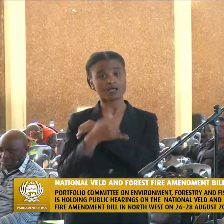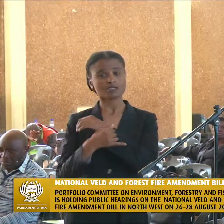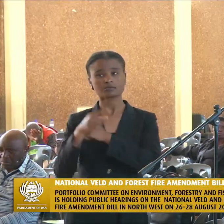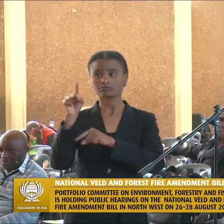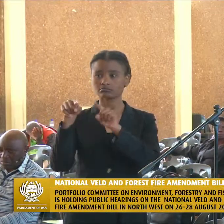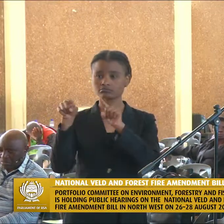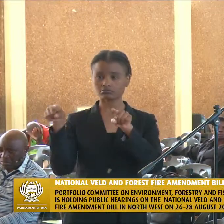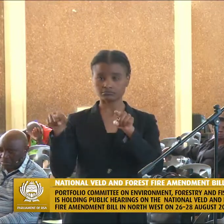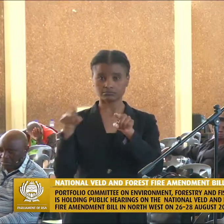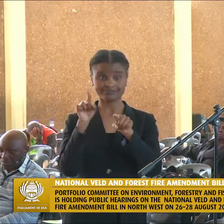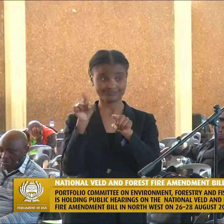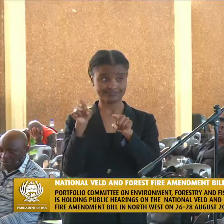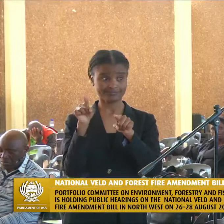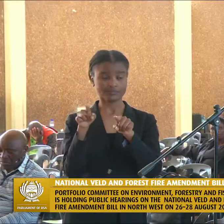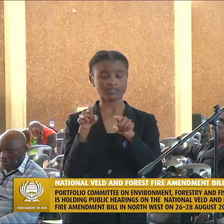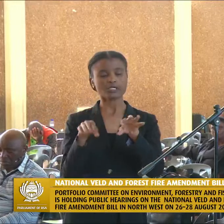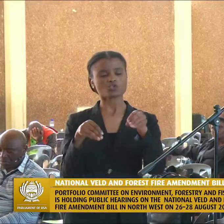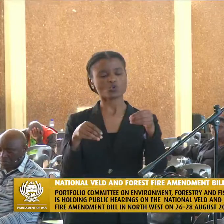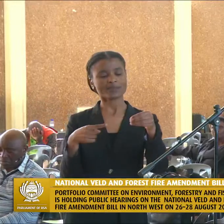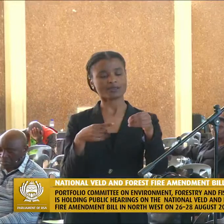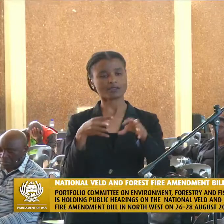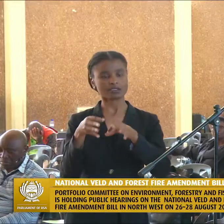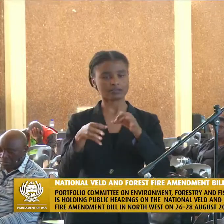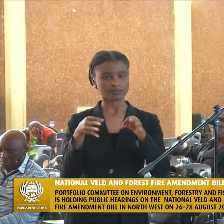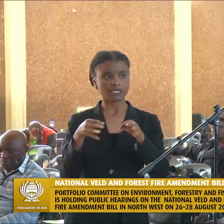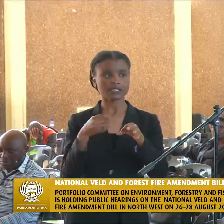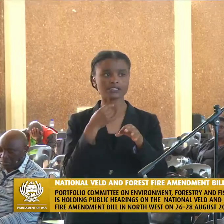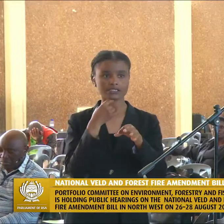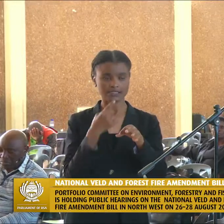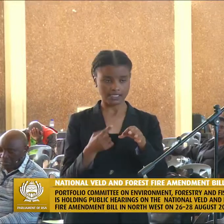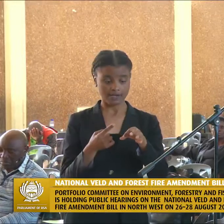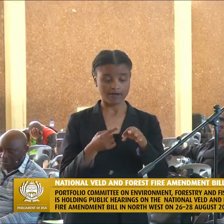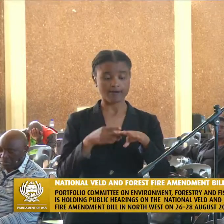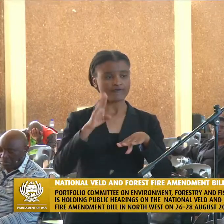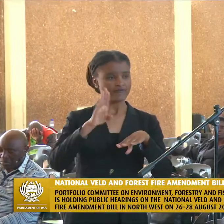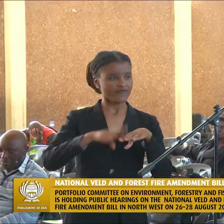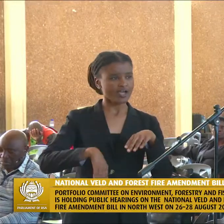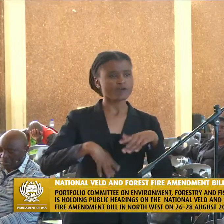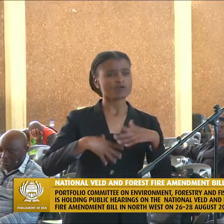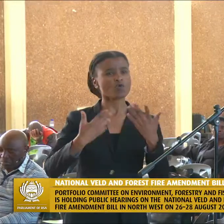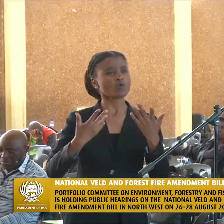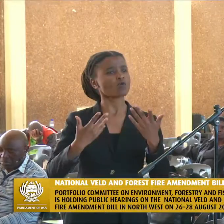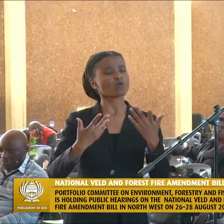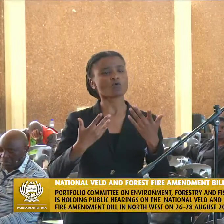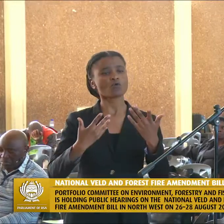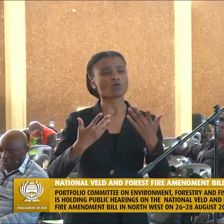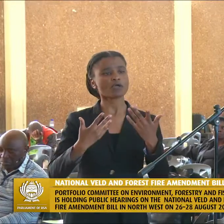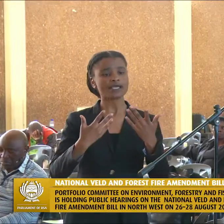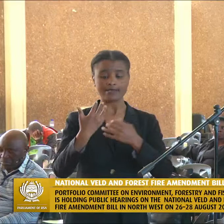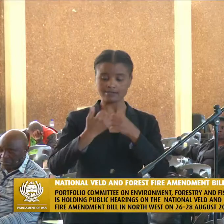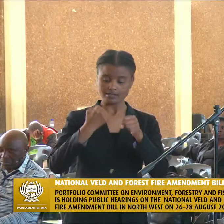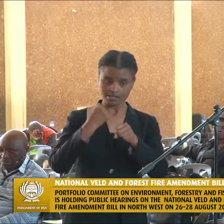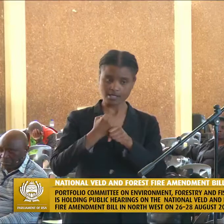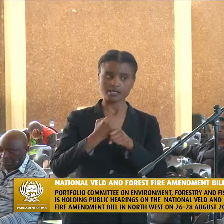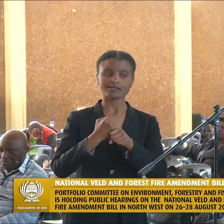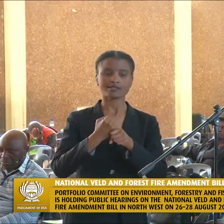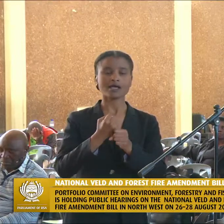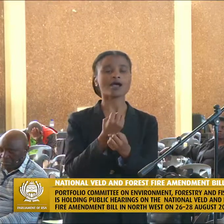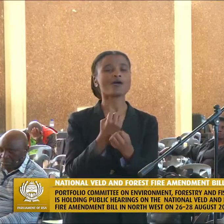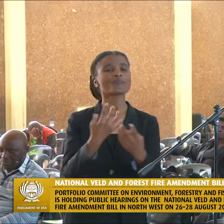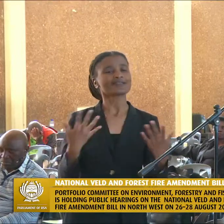some of the there is a number of yes that